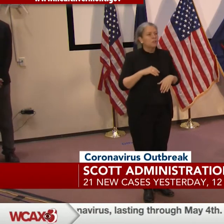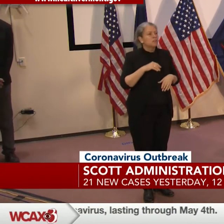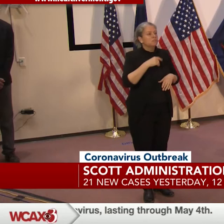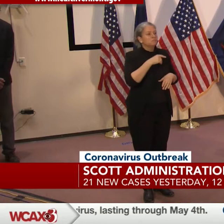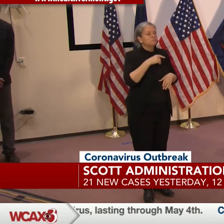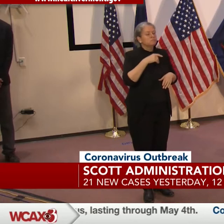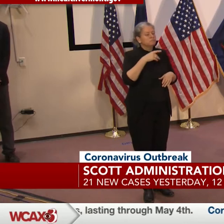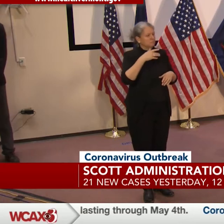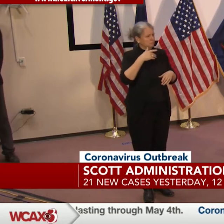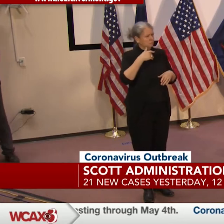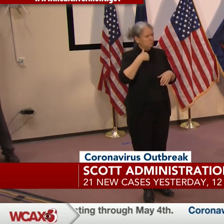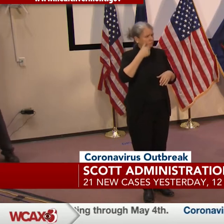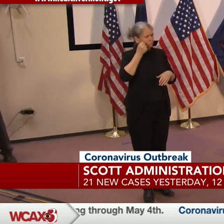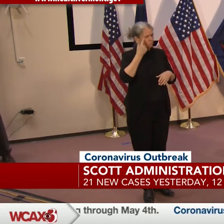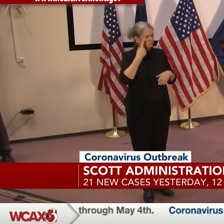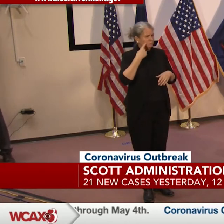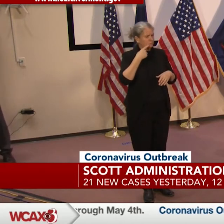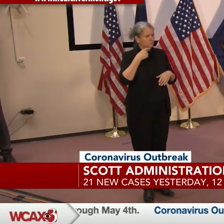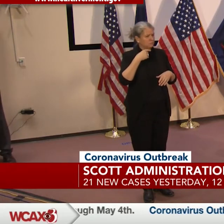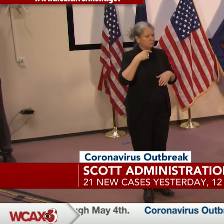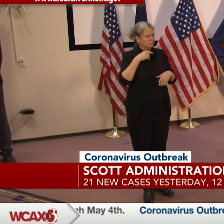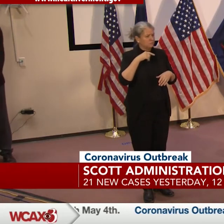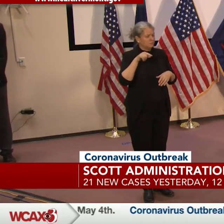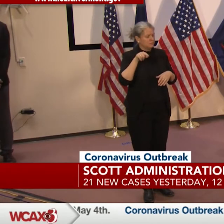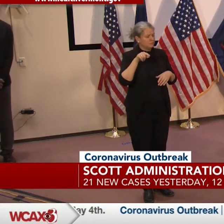my understanding that the state is